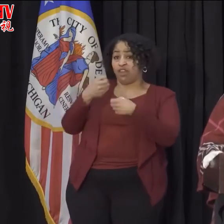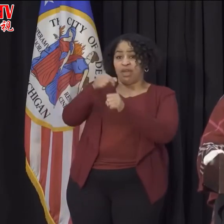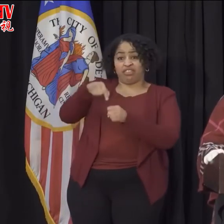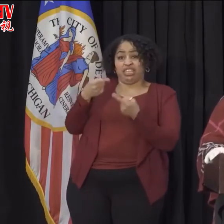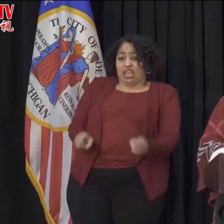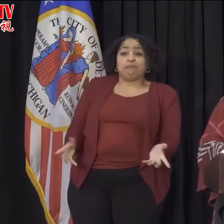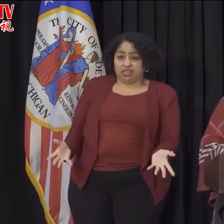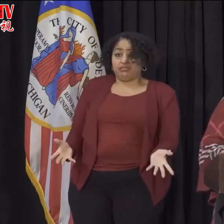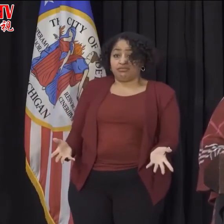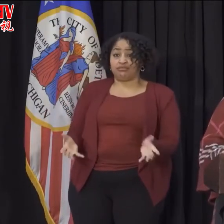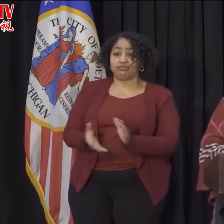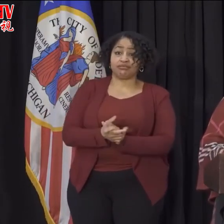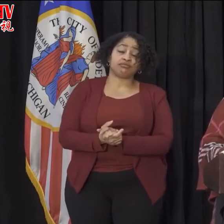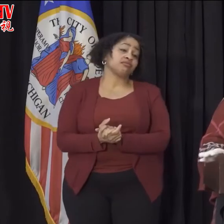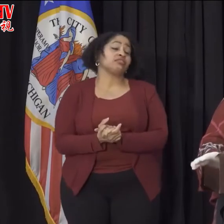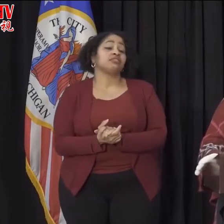happen.